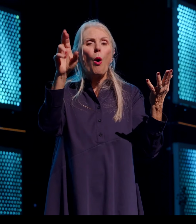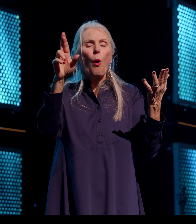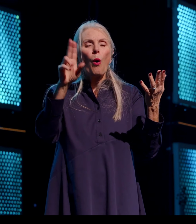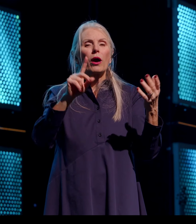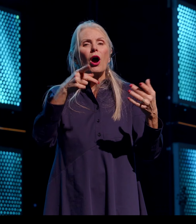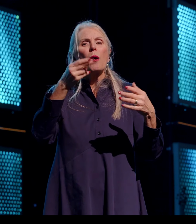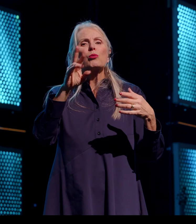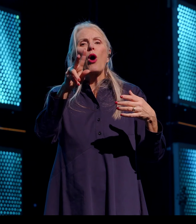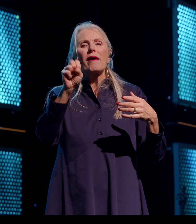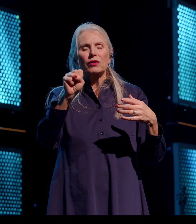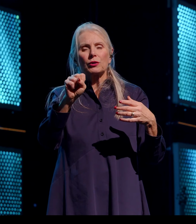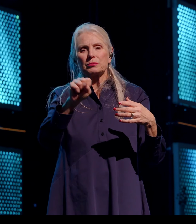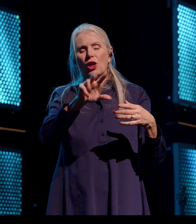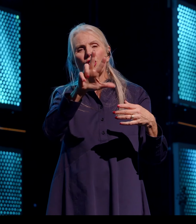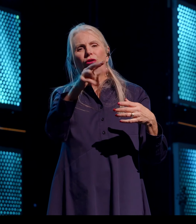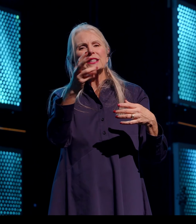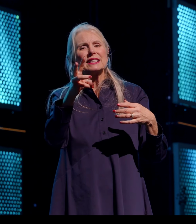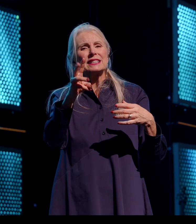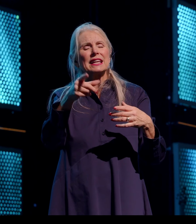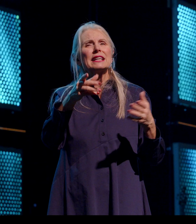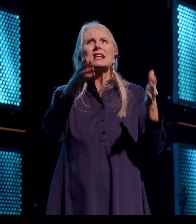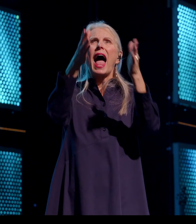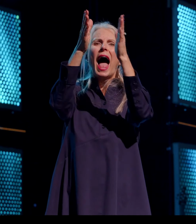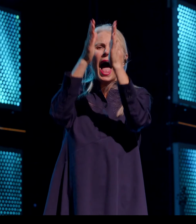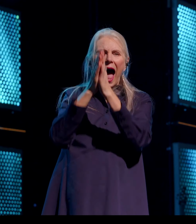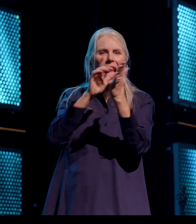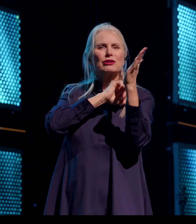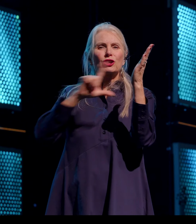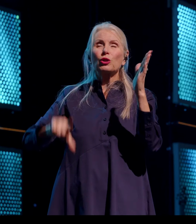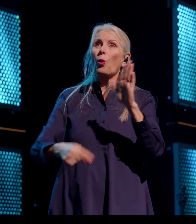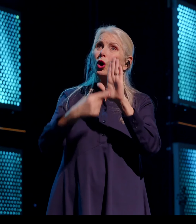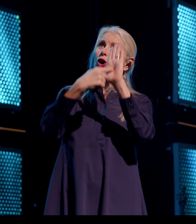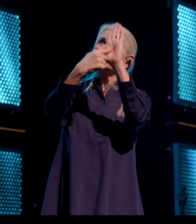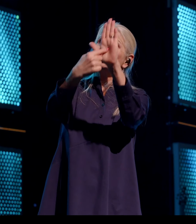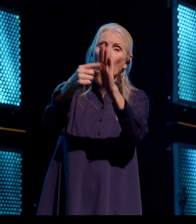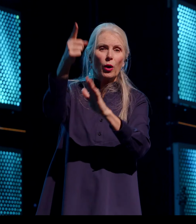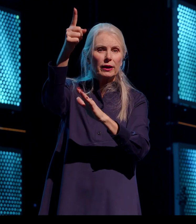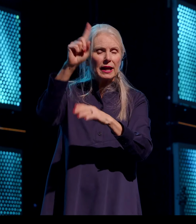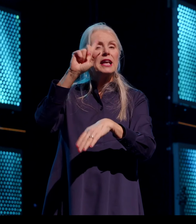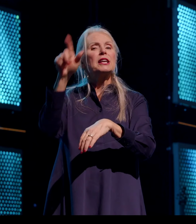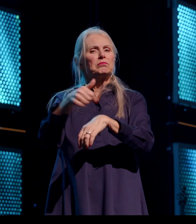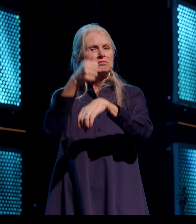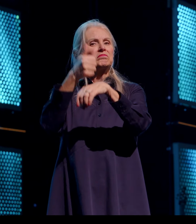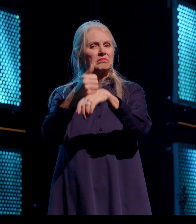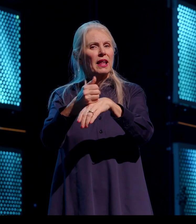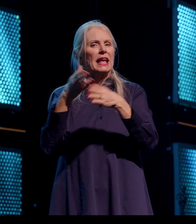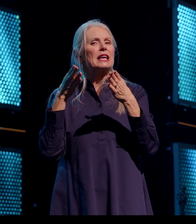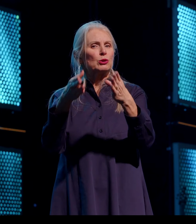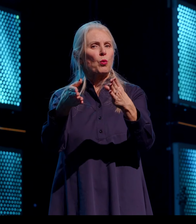to the Lord whatever you do, and he'll establish your plans. He'll make things happen the way